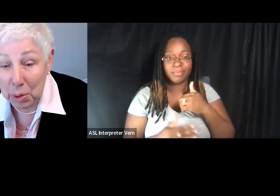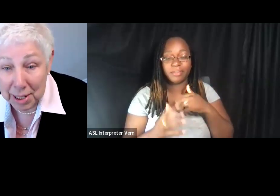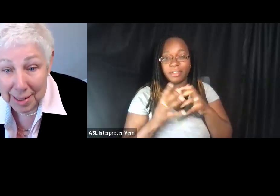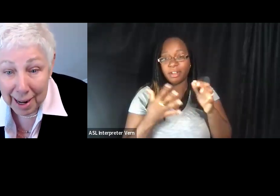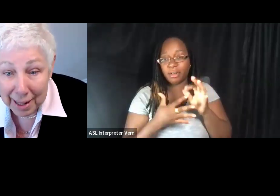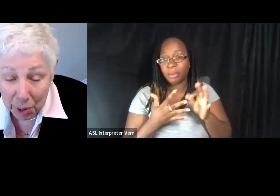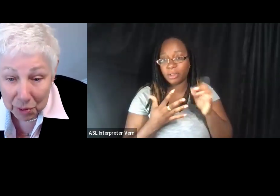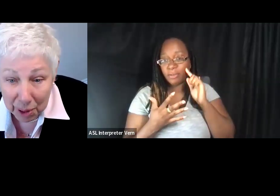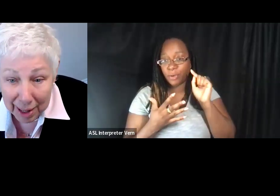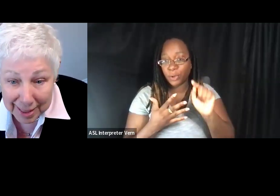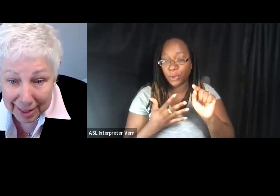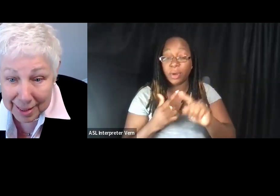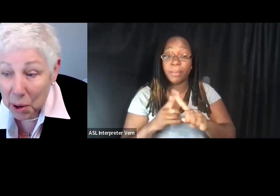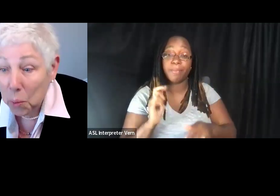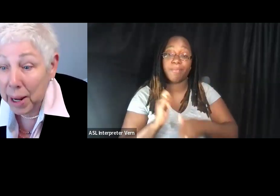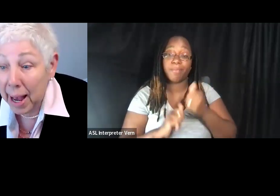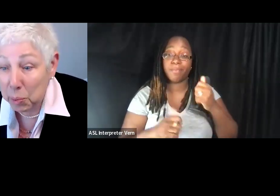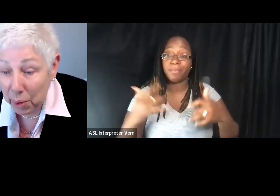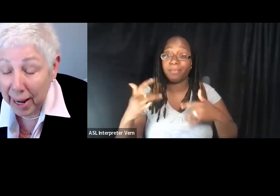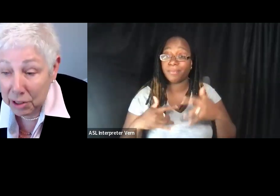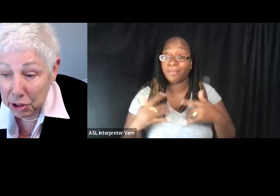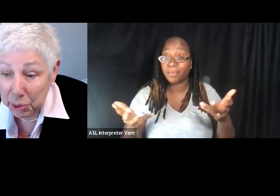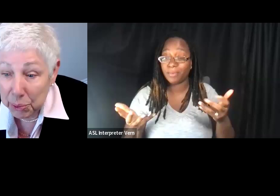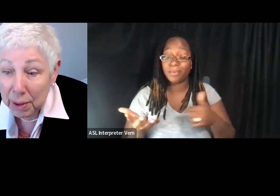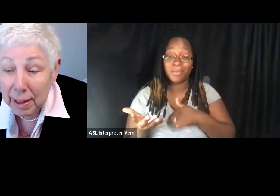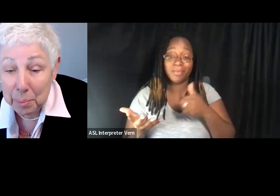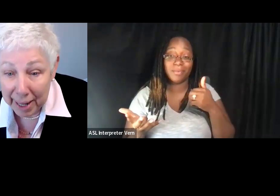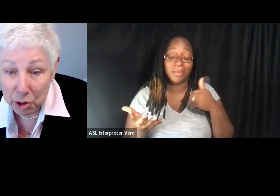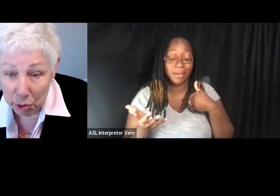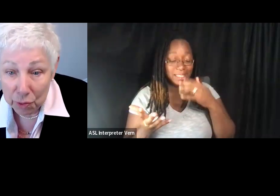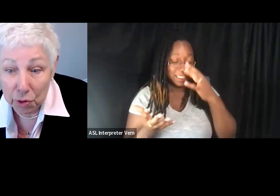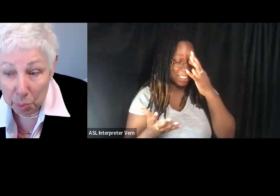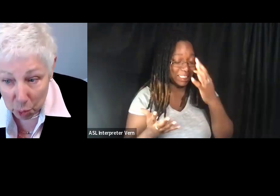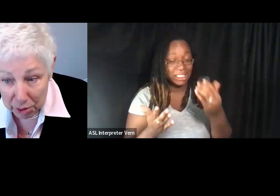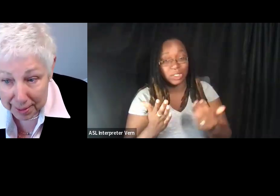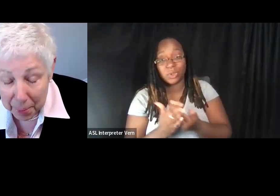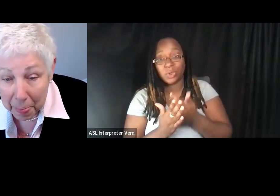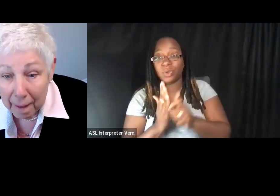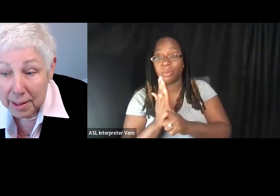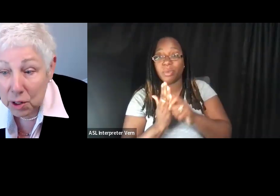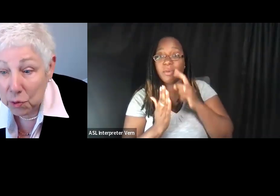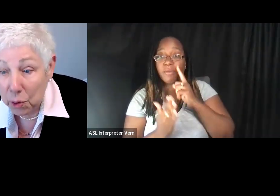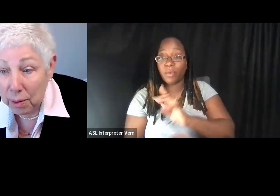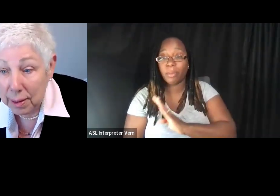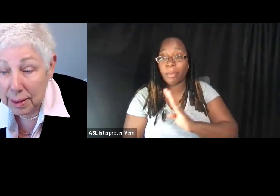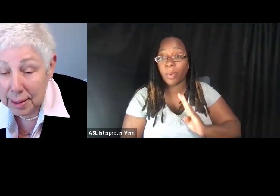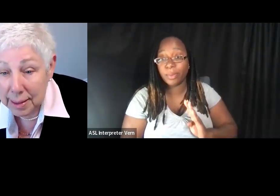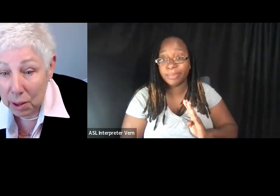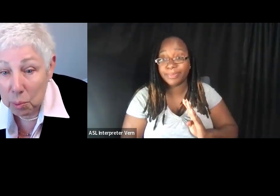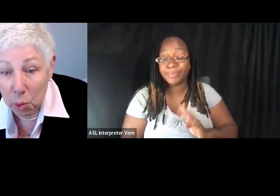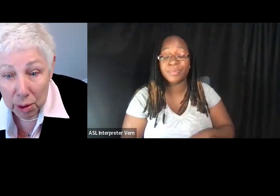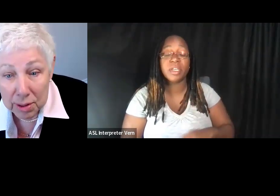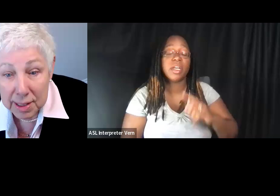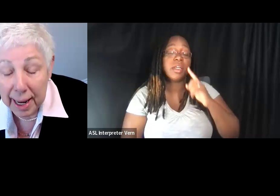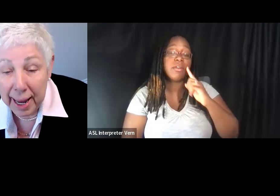but the most exciting one for us is we have a brand new manual for boards. So for